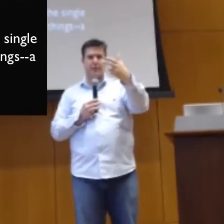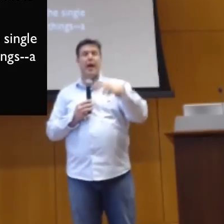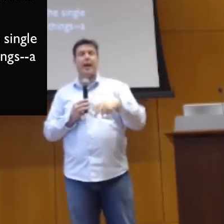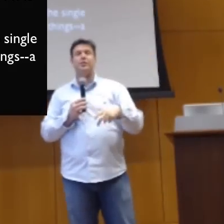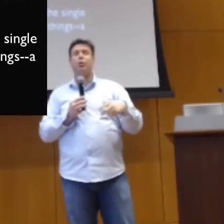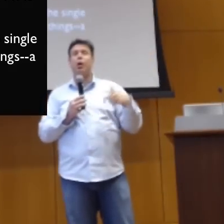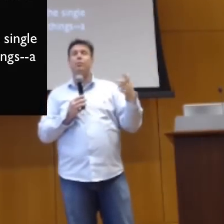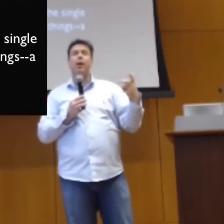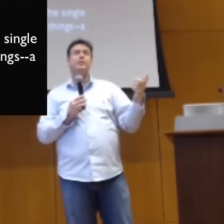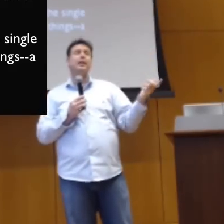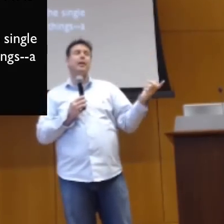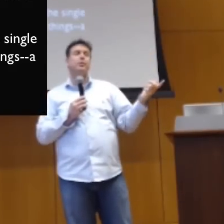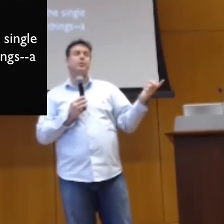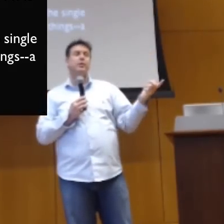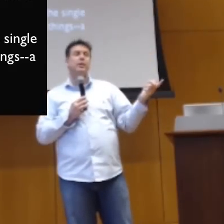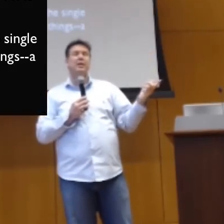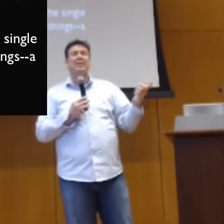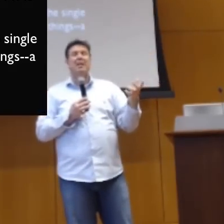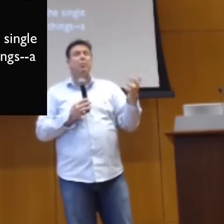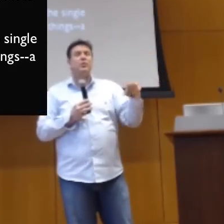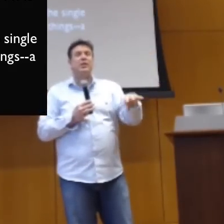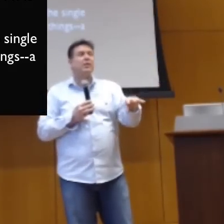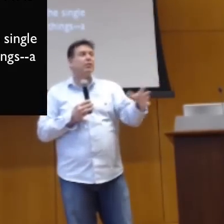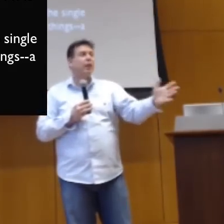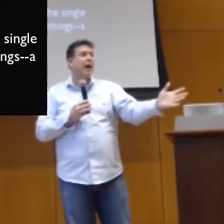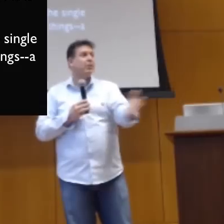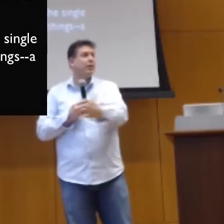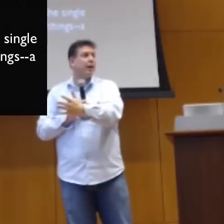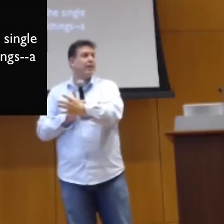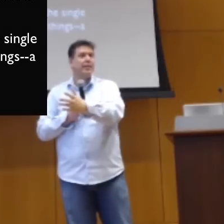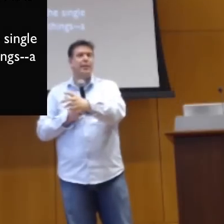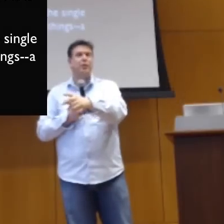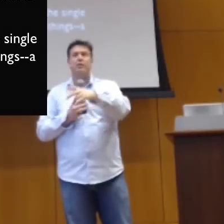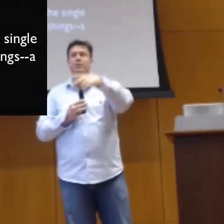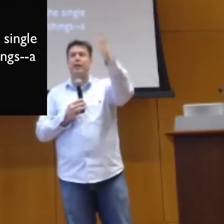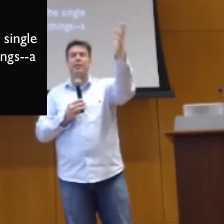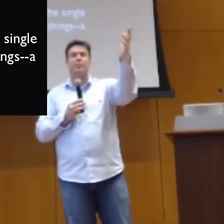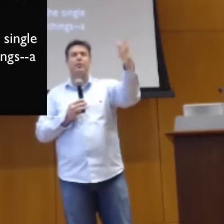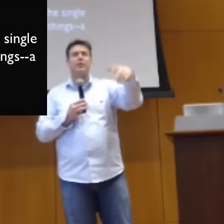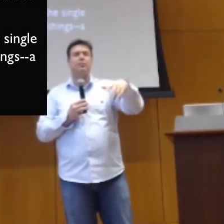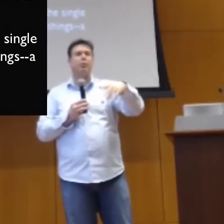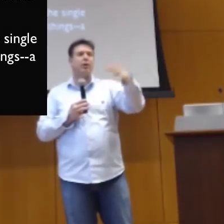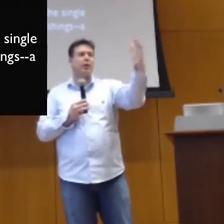And actually, Guatemalan Sign Language puts it in their vocabulary. There's a book